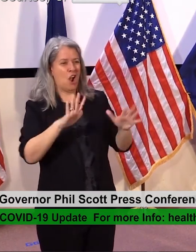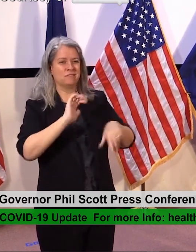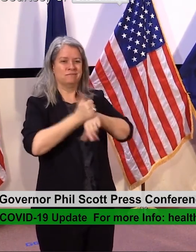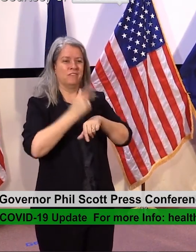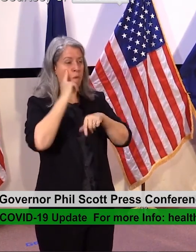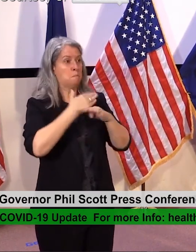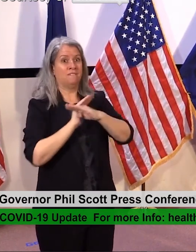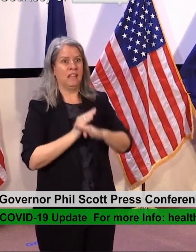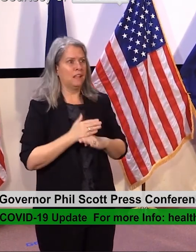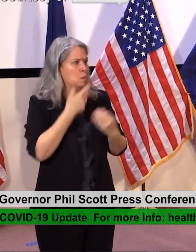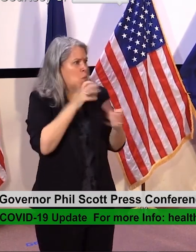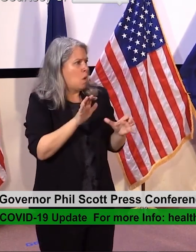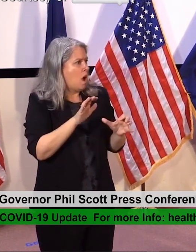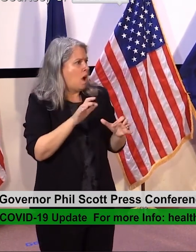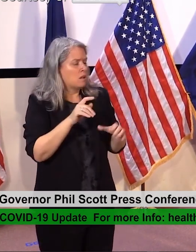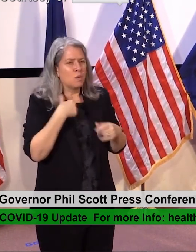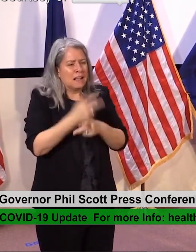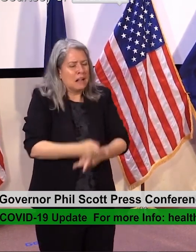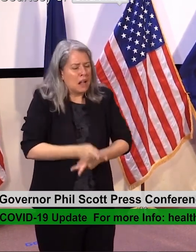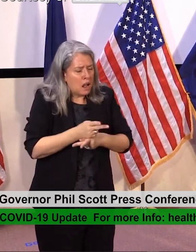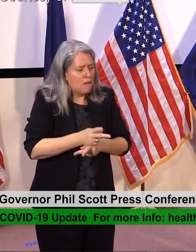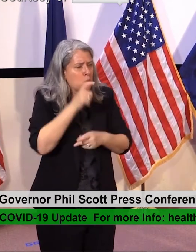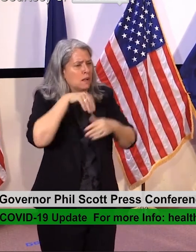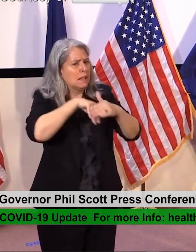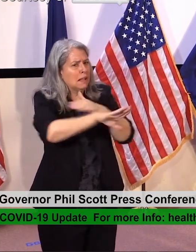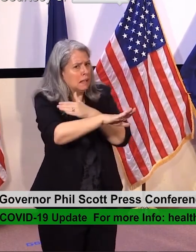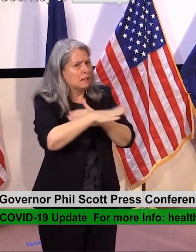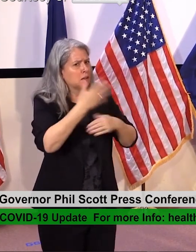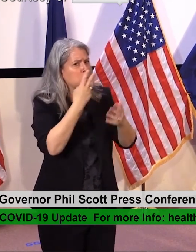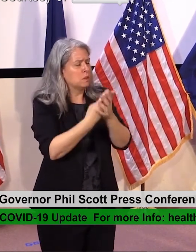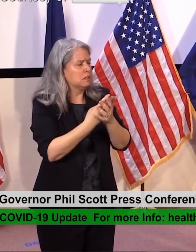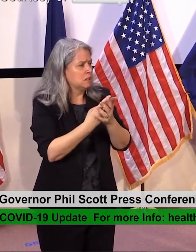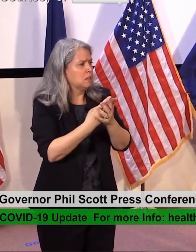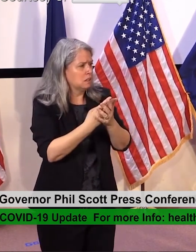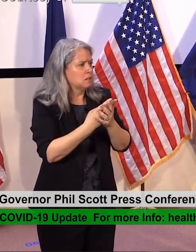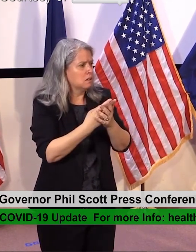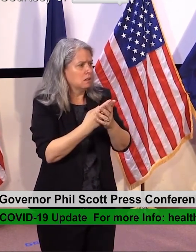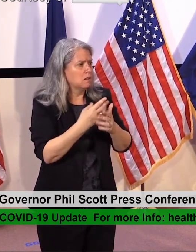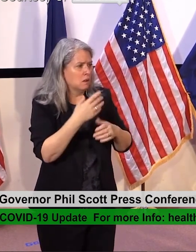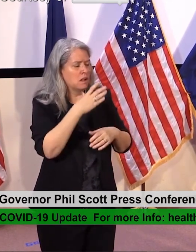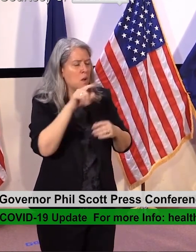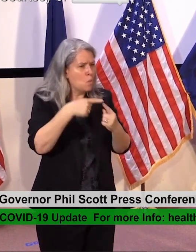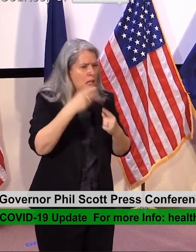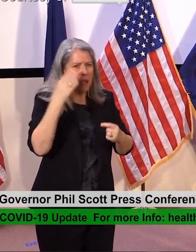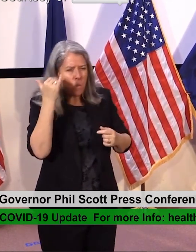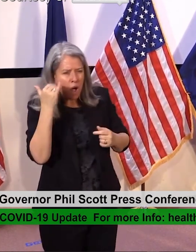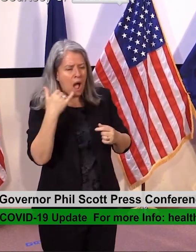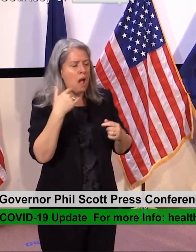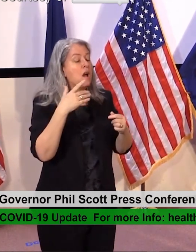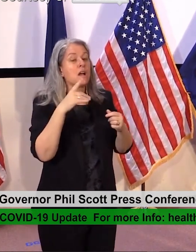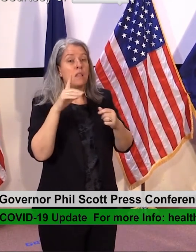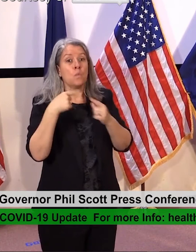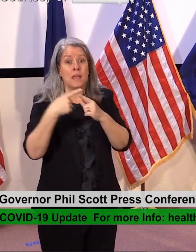really are careful on who's coming into our facilities and when they're coming into our facilities. And then once